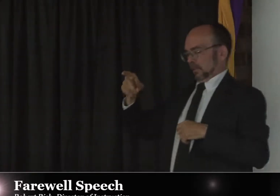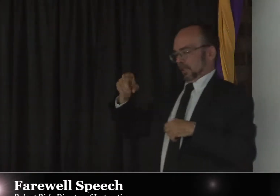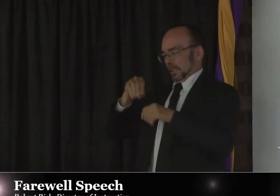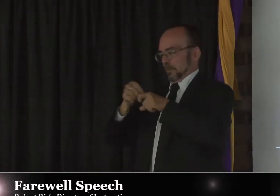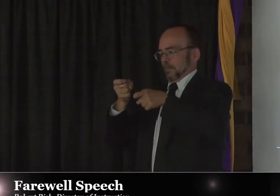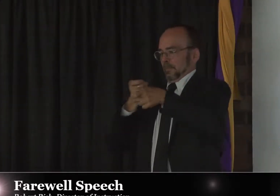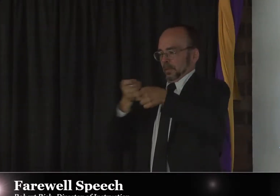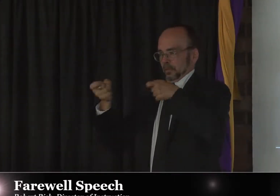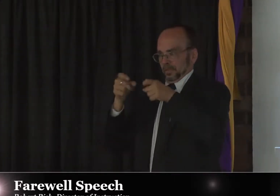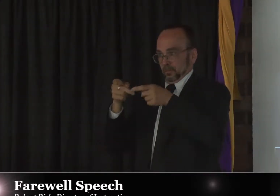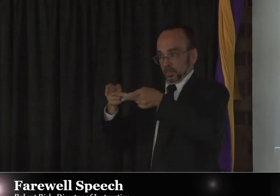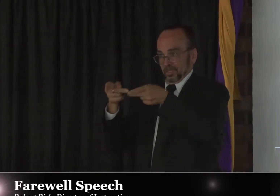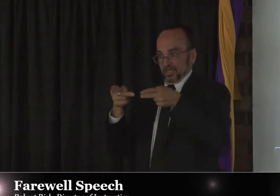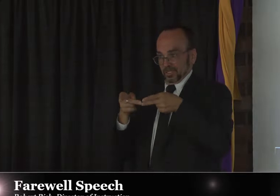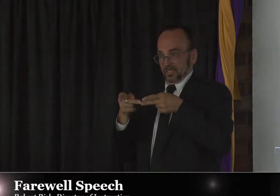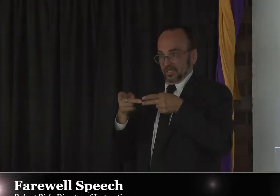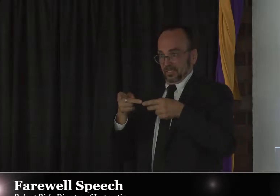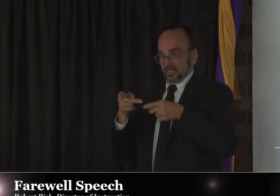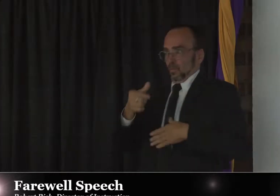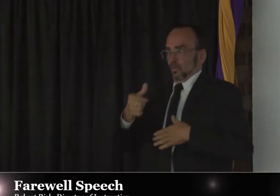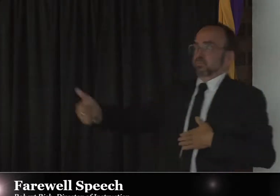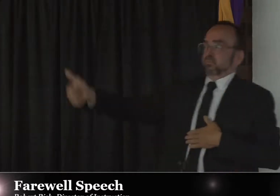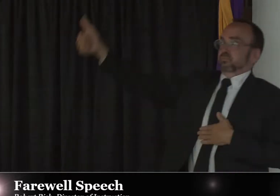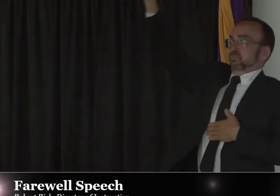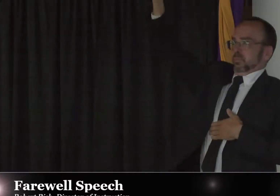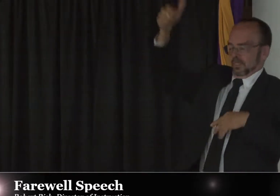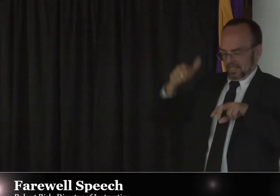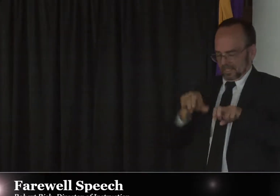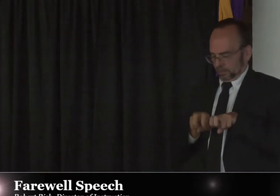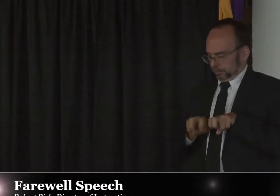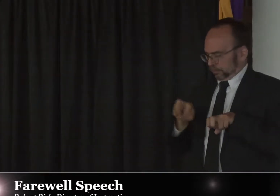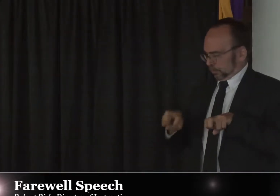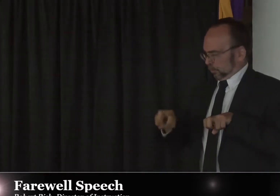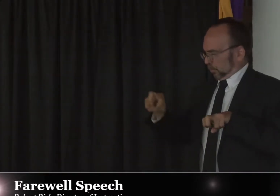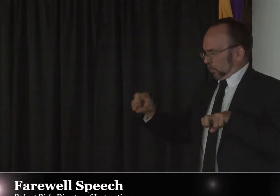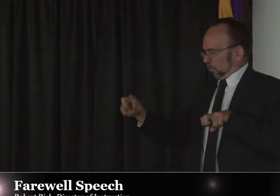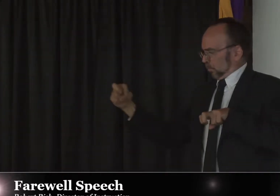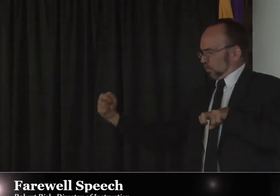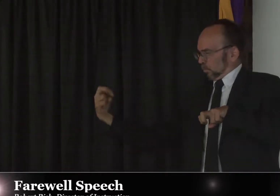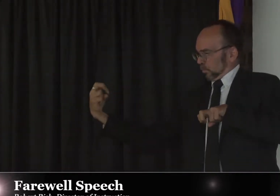company in a management position. She was high up, and she had people